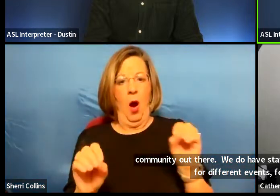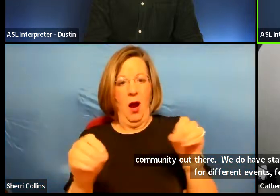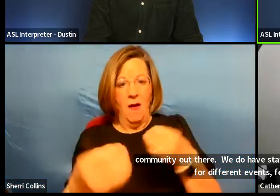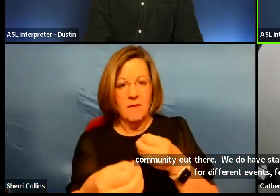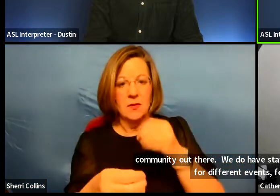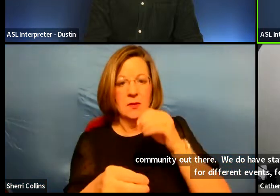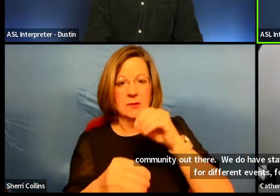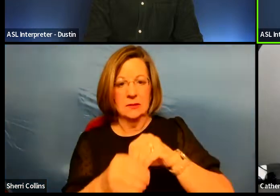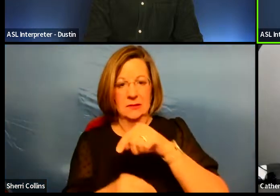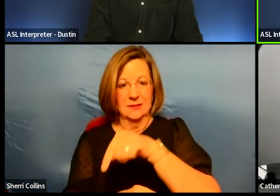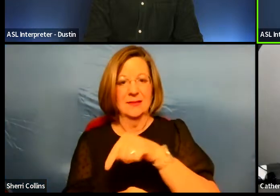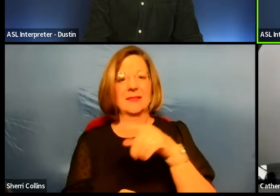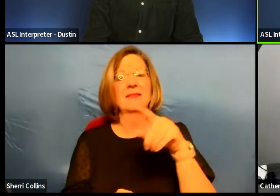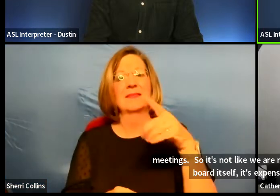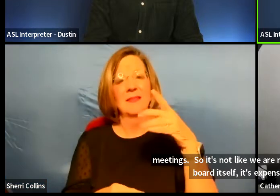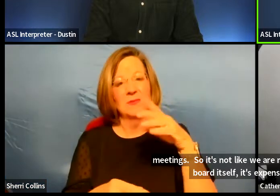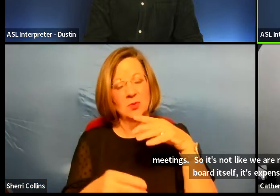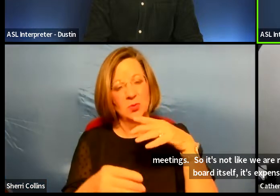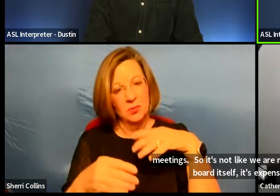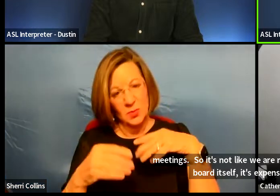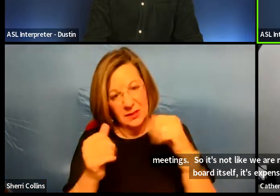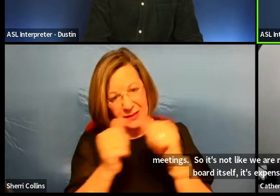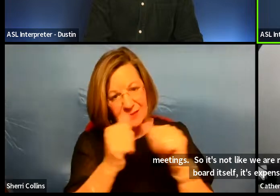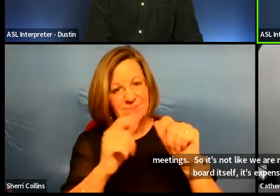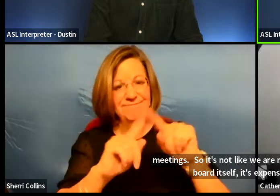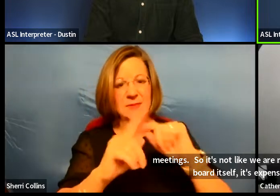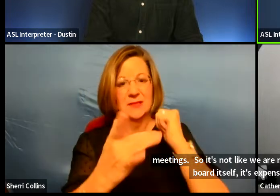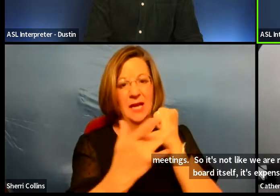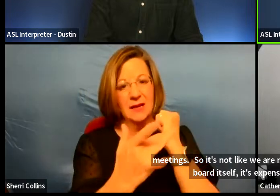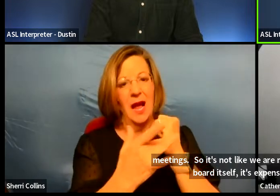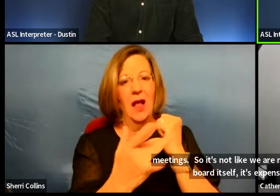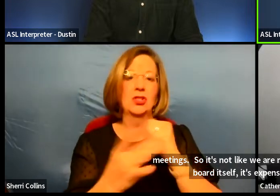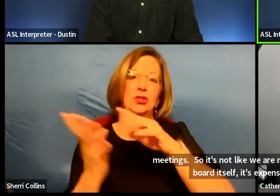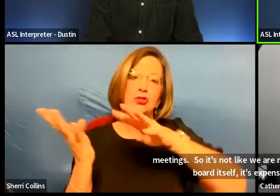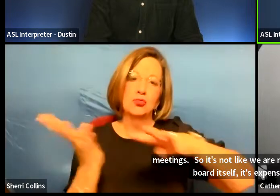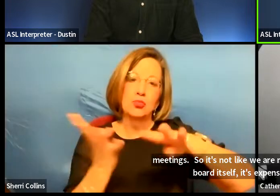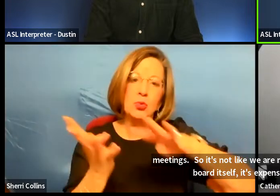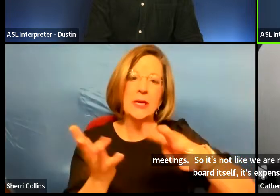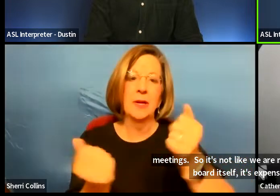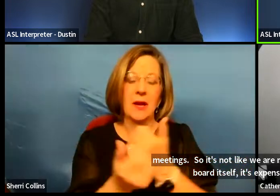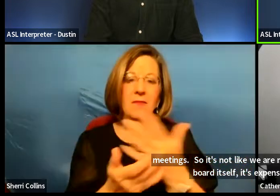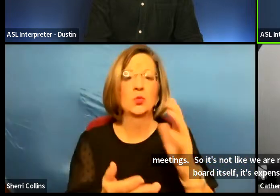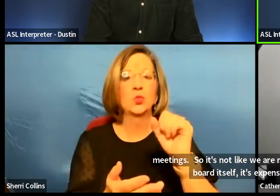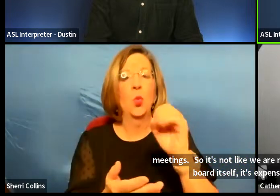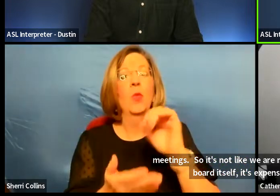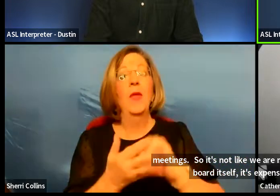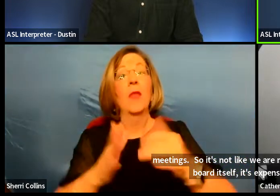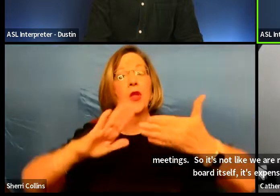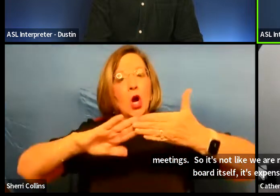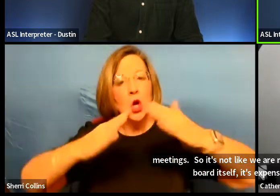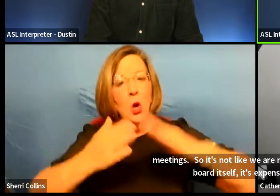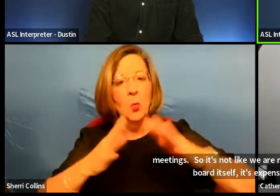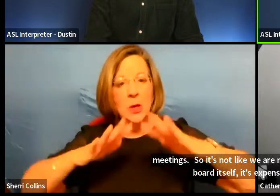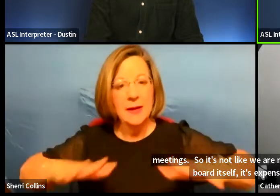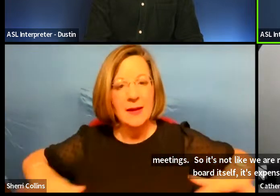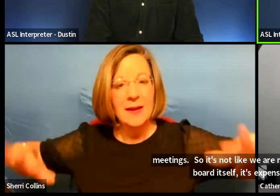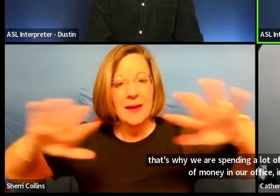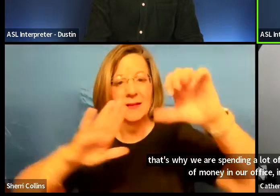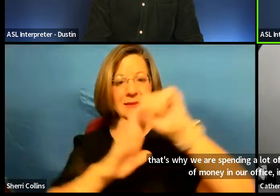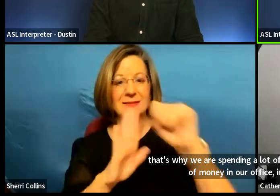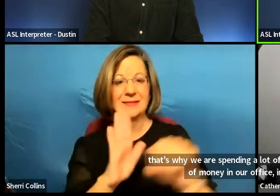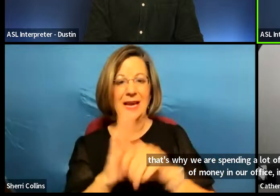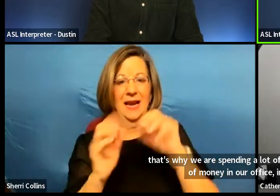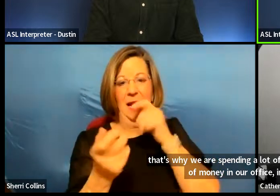why we are spending we've spent a lot of money in our office improving the different technology, the